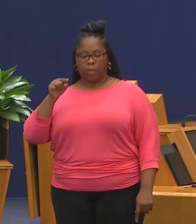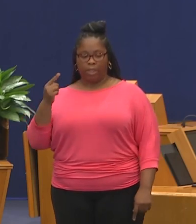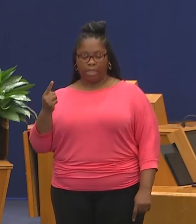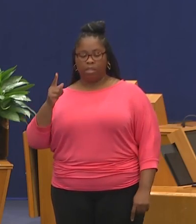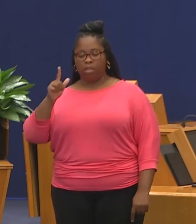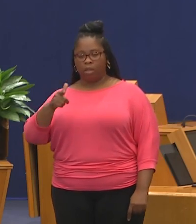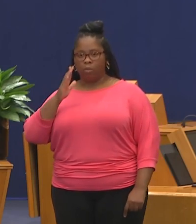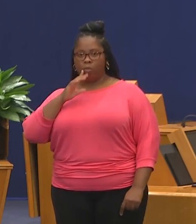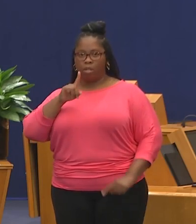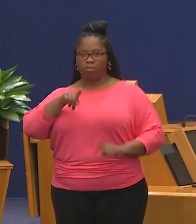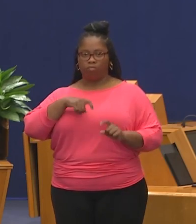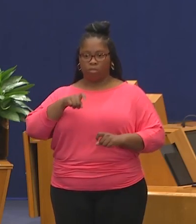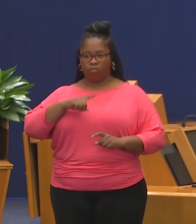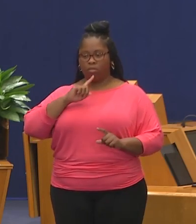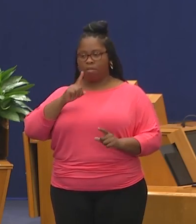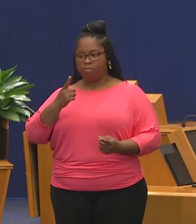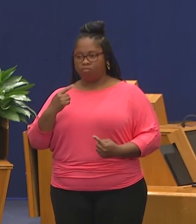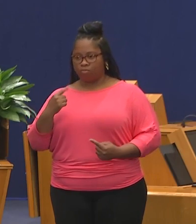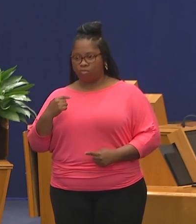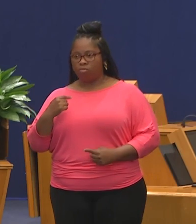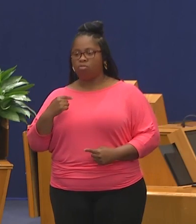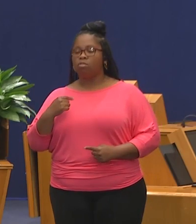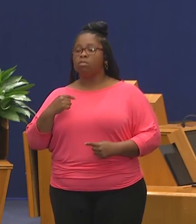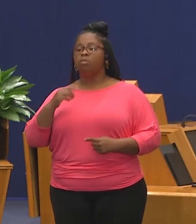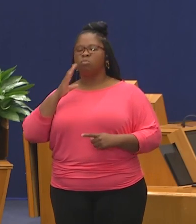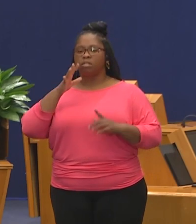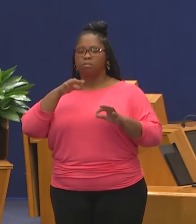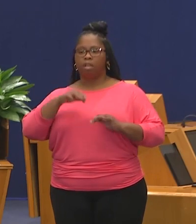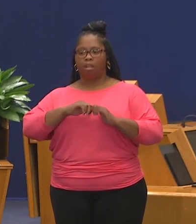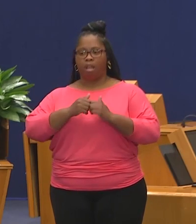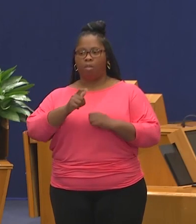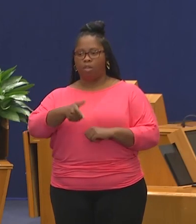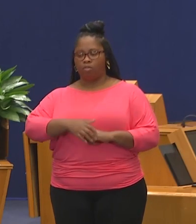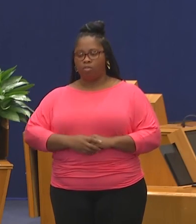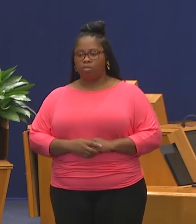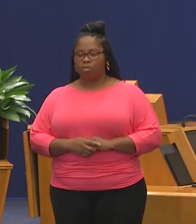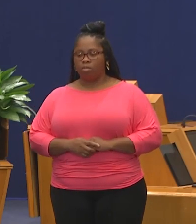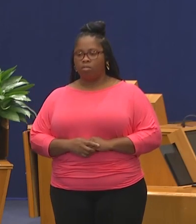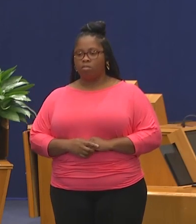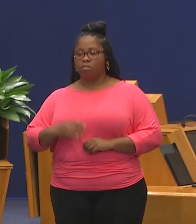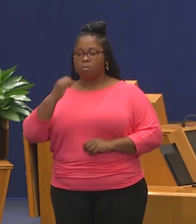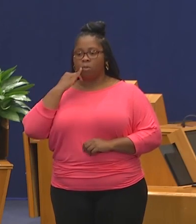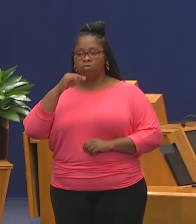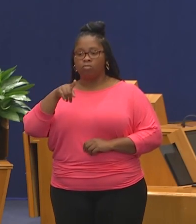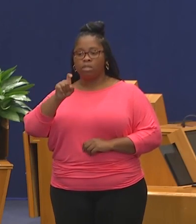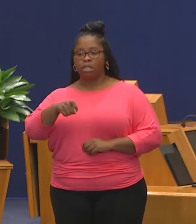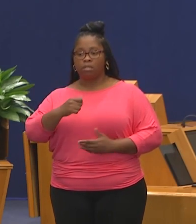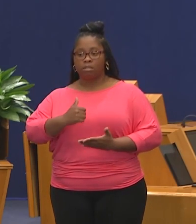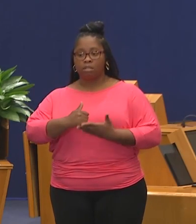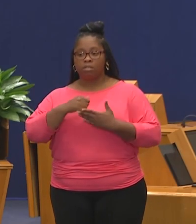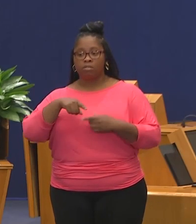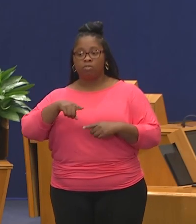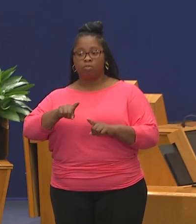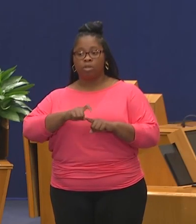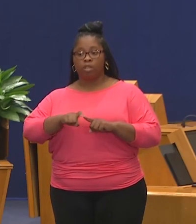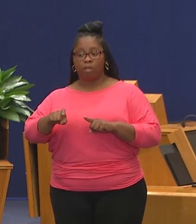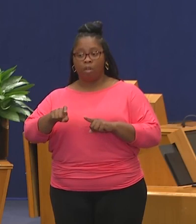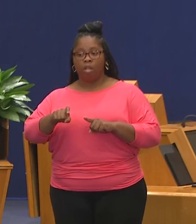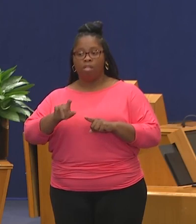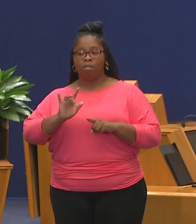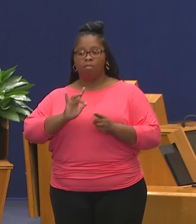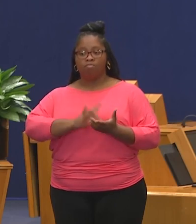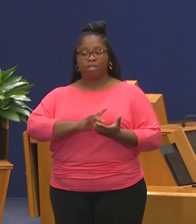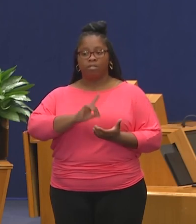conduct a question and answer session. Instructions will be given at that time. If you should require assistance during the call, please